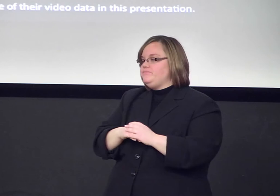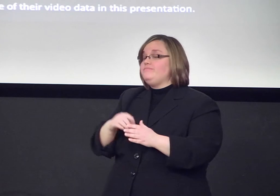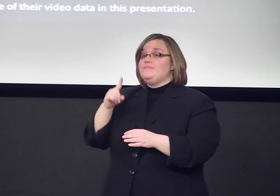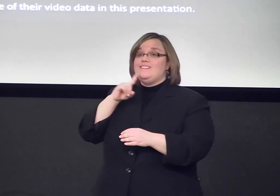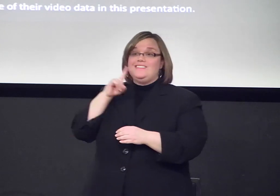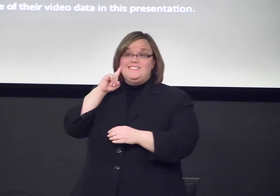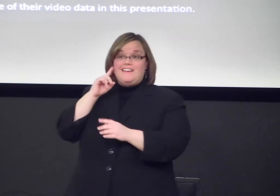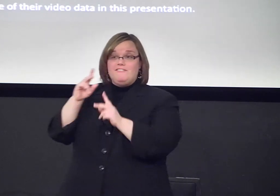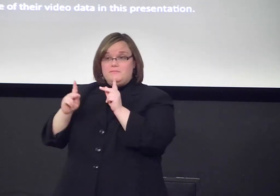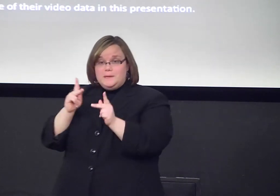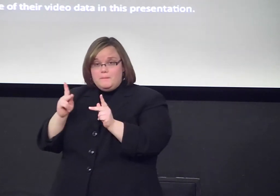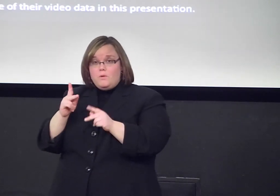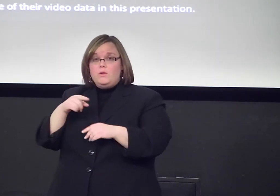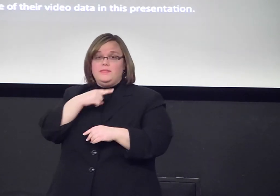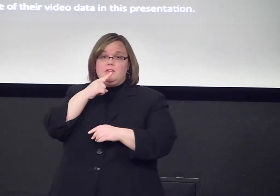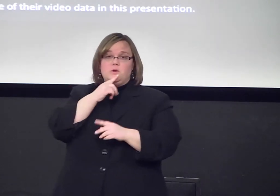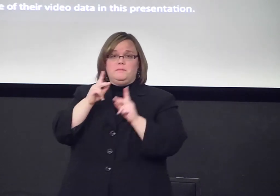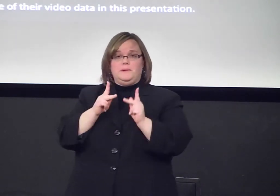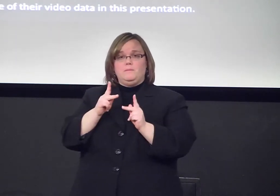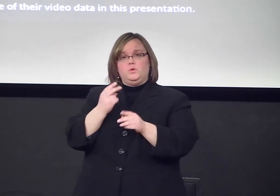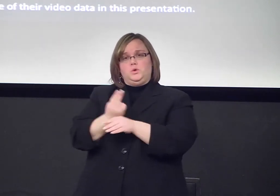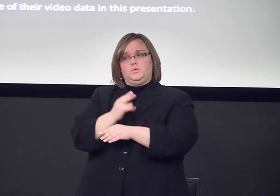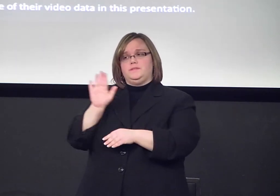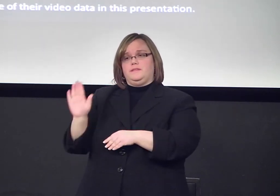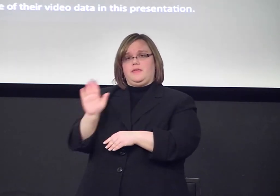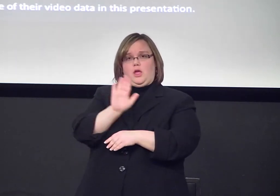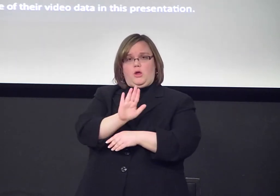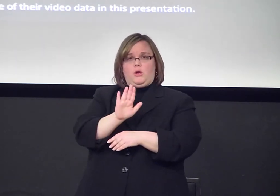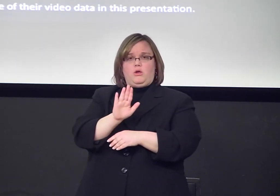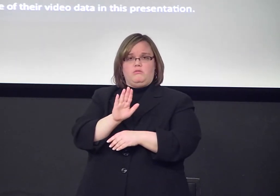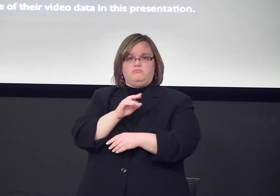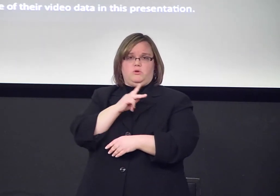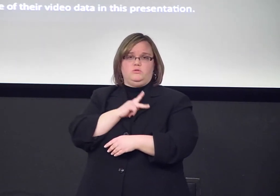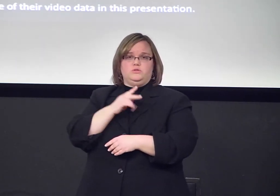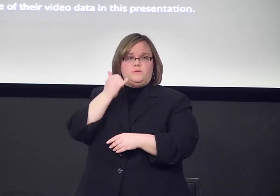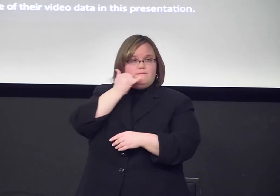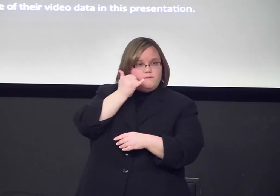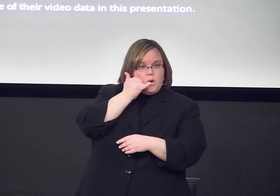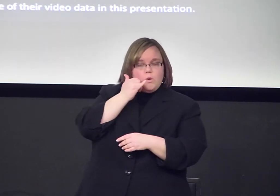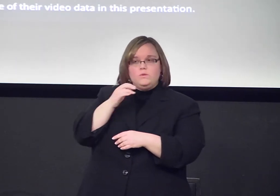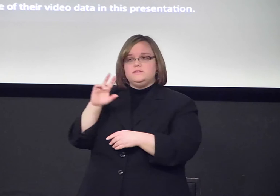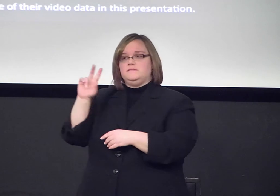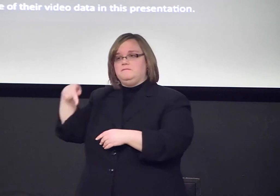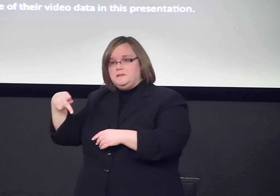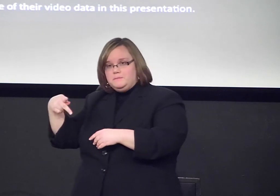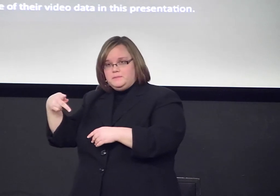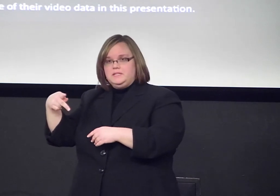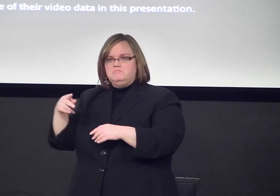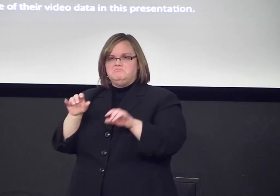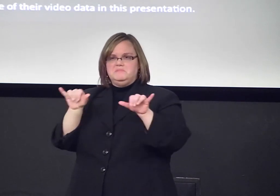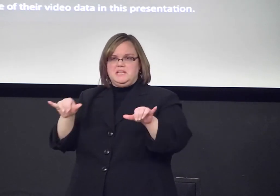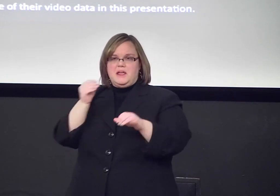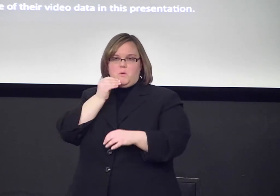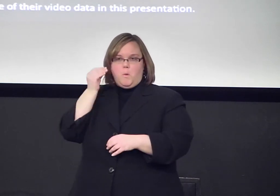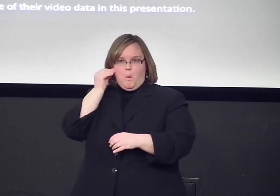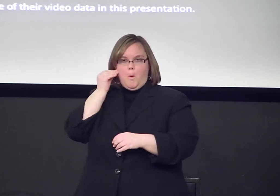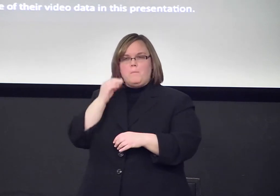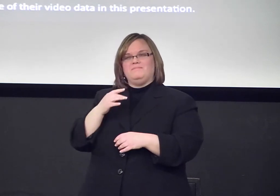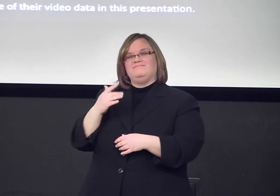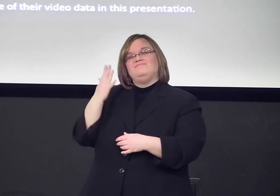real VRS environment. We had hearing callers using their personal phones and deaf callers using their